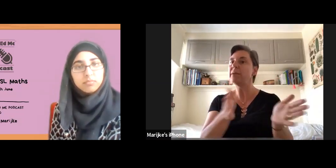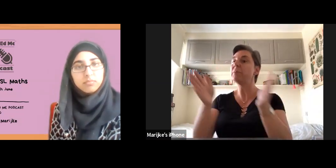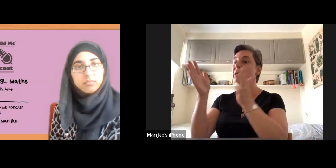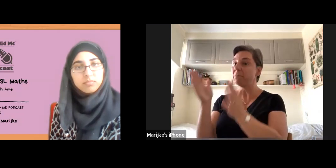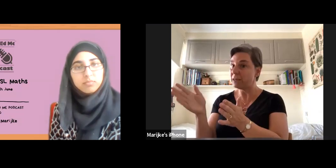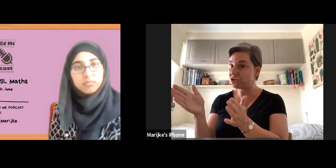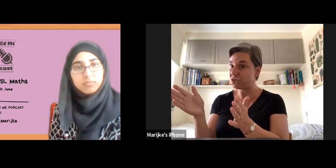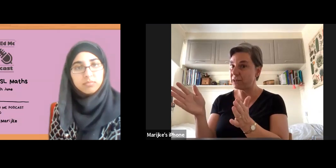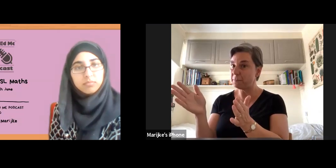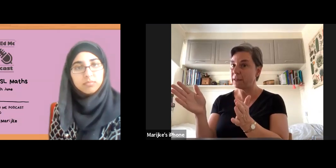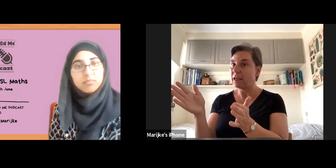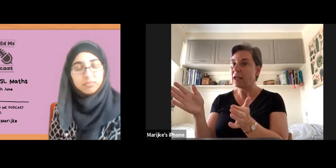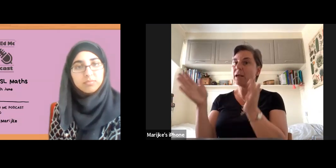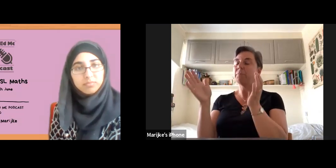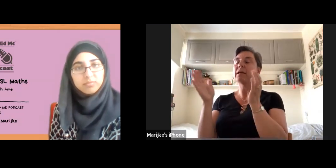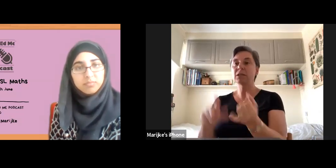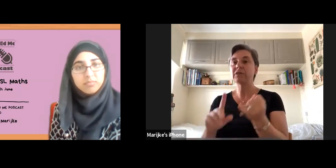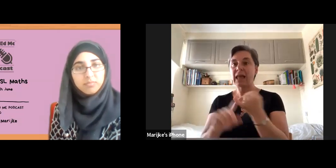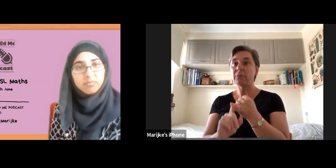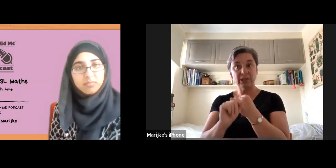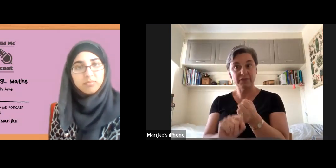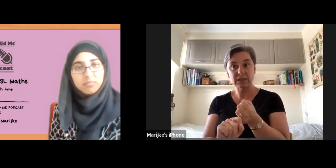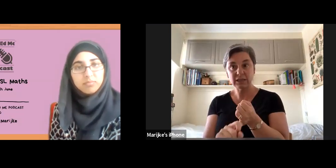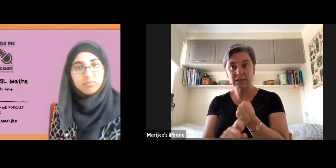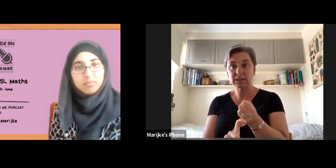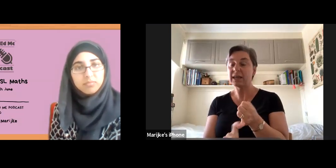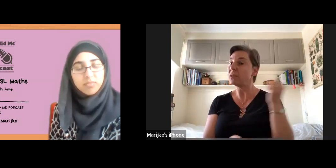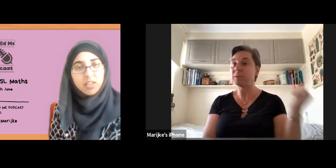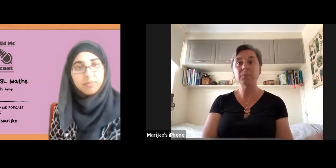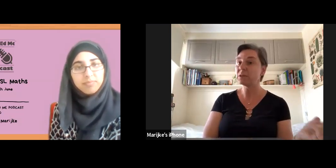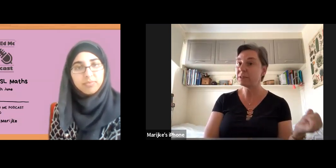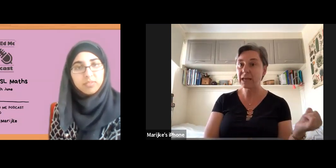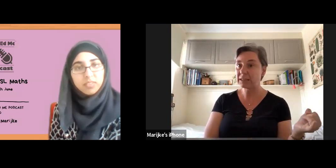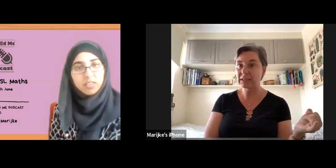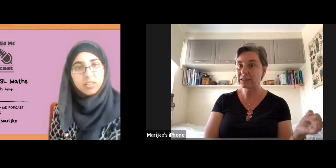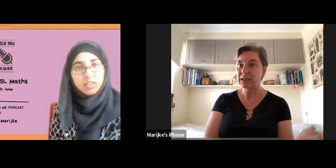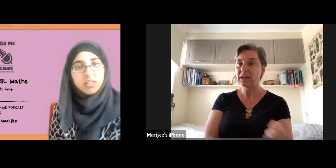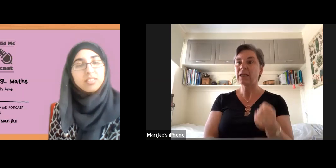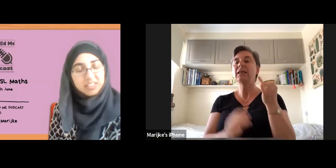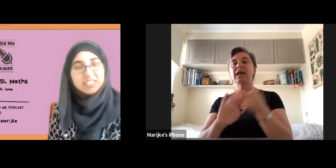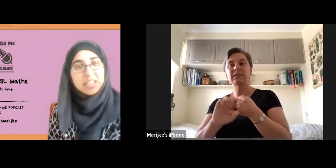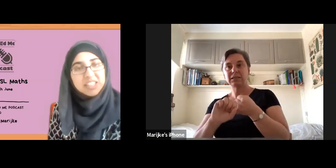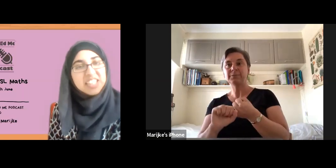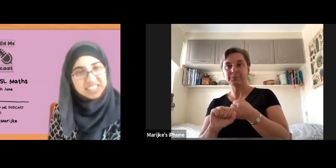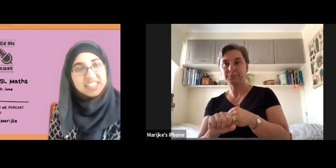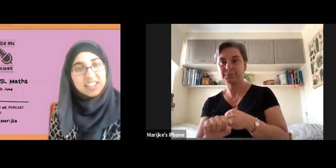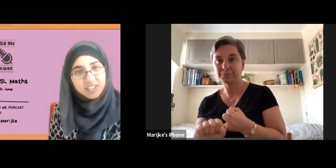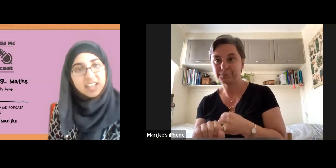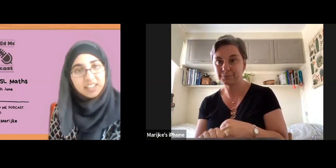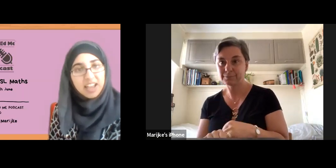time people in mainstream. Because of the language deficit, they end up in the bottom sets. They're deemed as SEN, aren't they? And